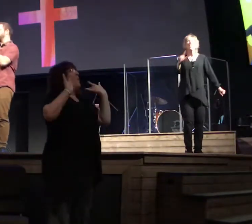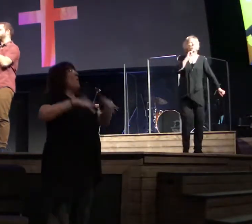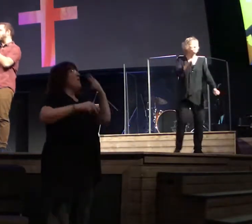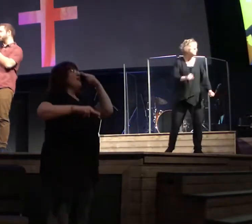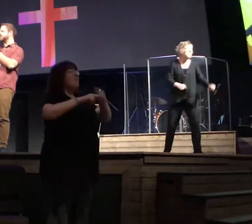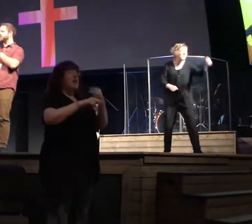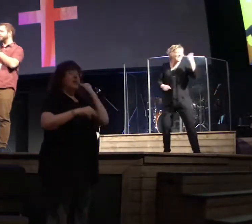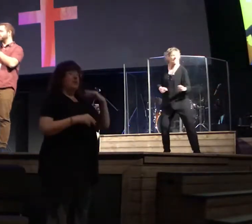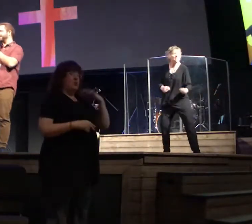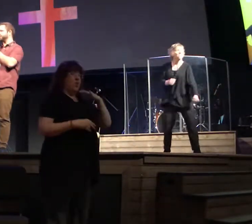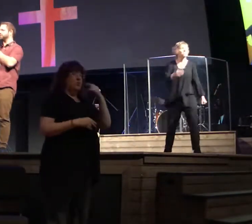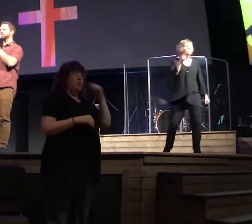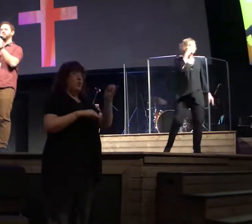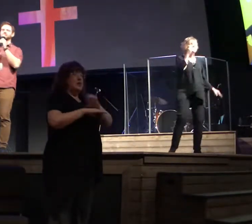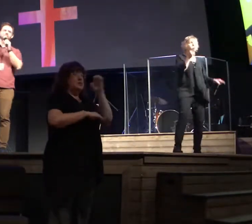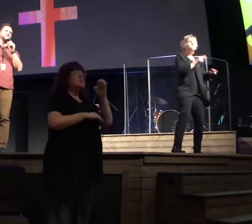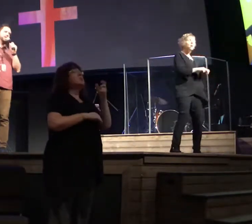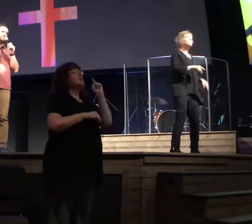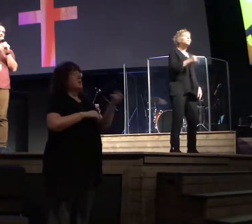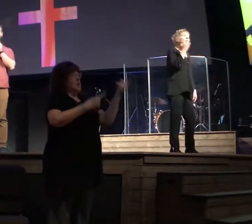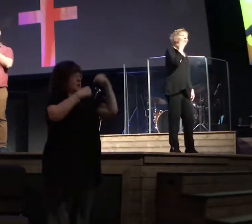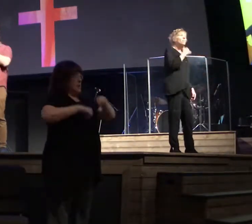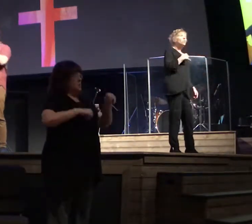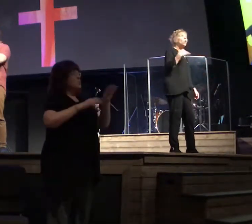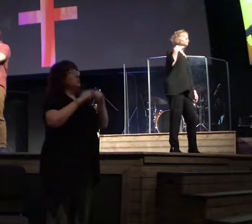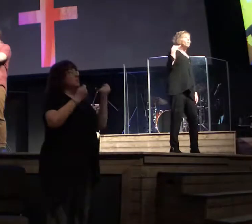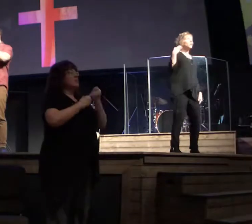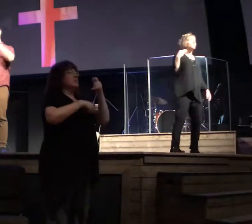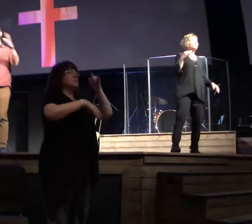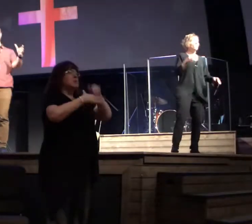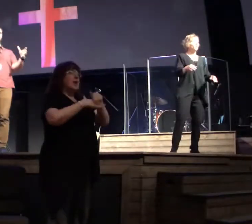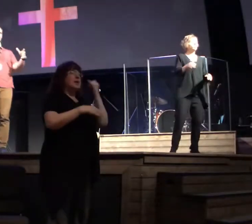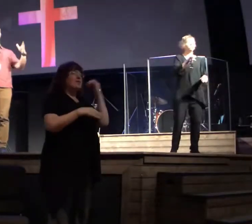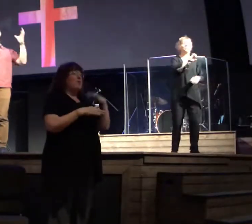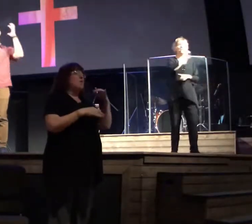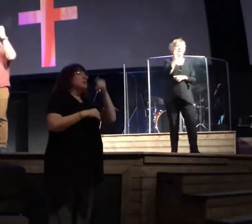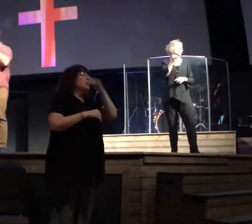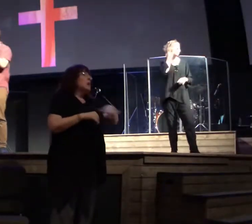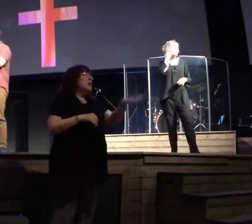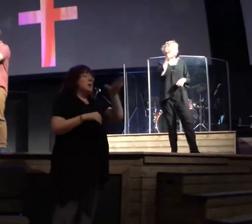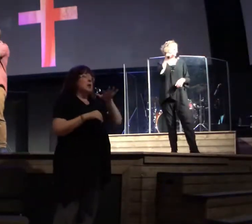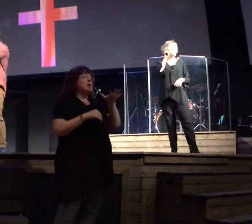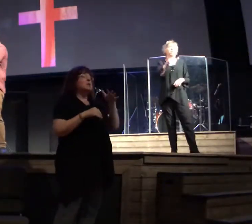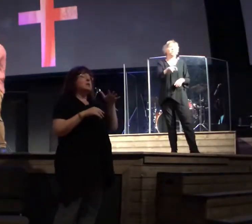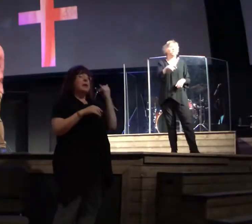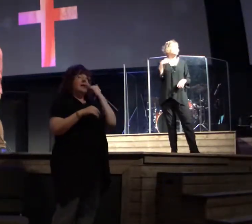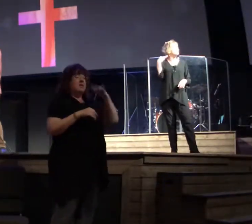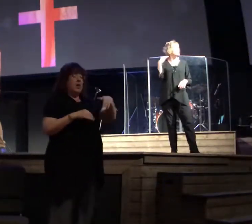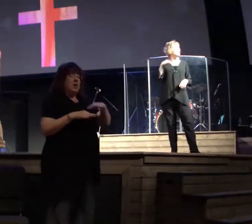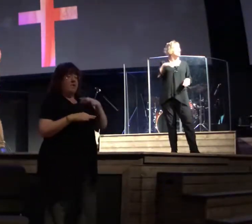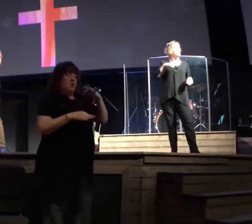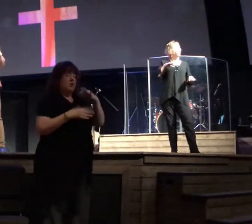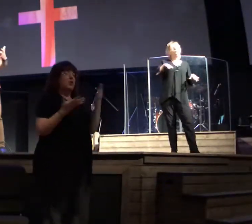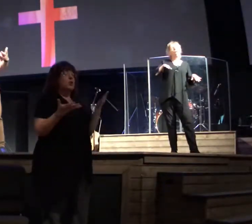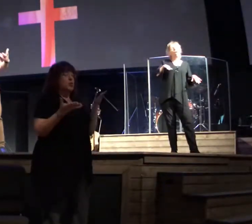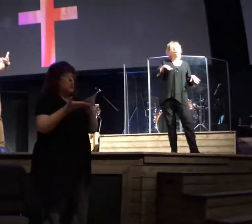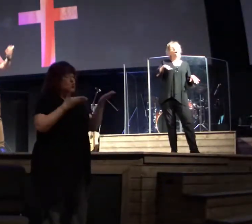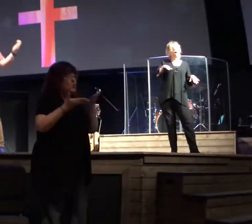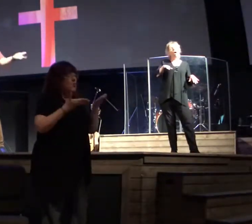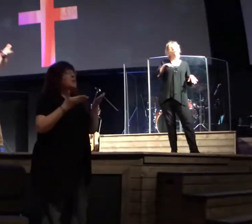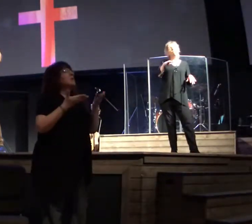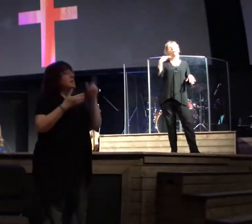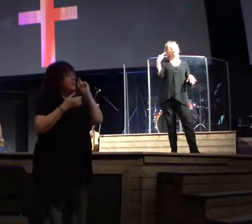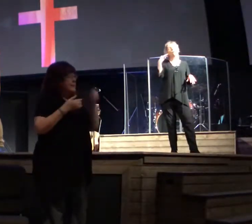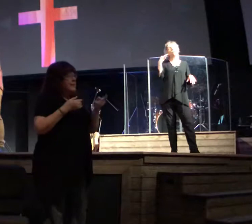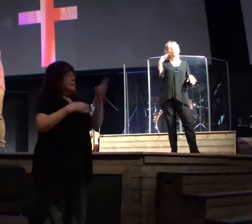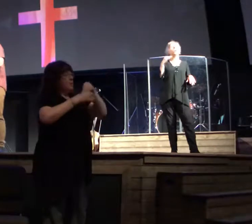blast. If you are volunteering for Easter, you need to be at team night. If you are volunteering anywhere, you need to be at team night. If you're not yet volunteering or serving somewhere,